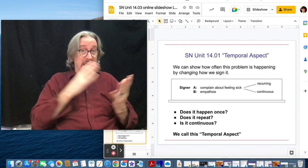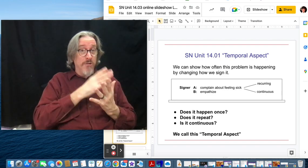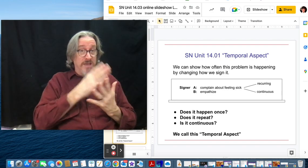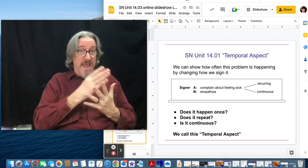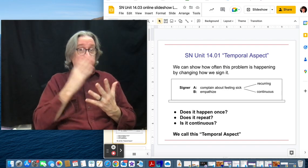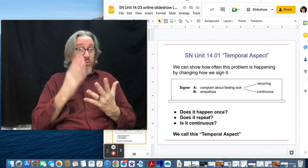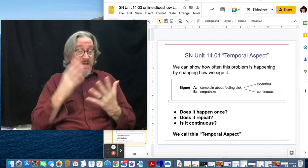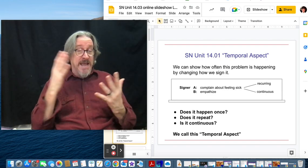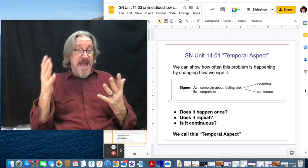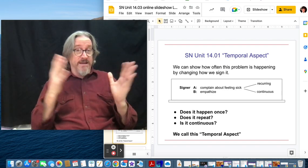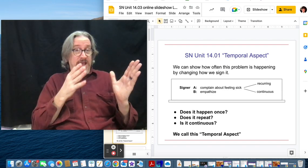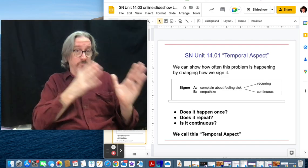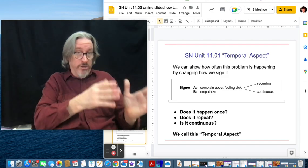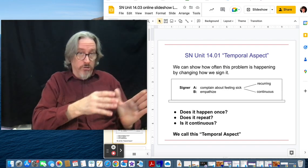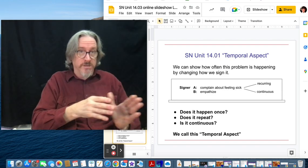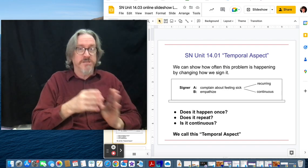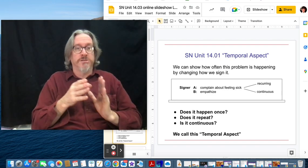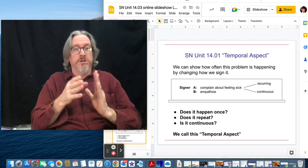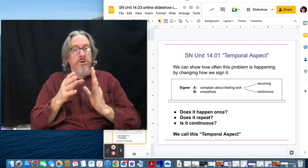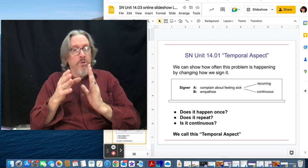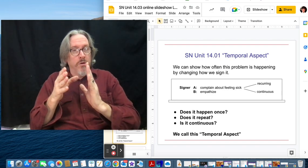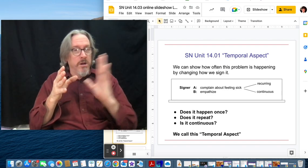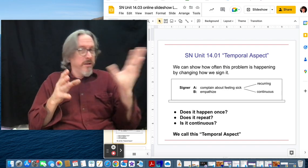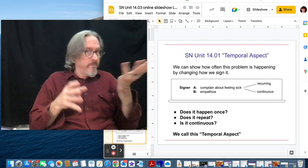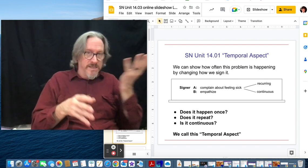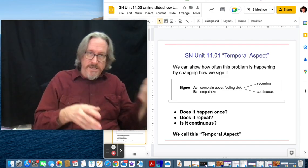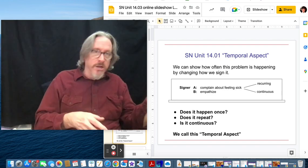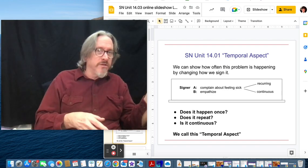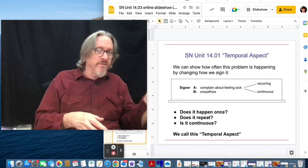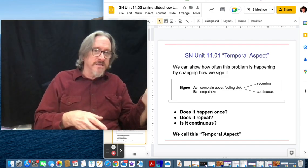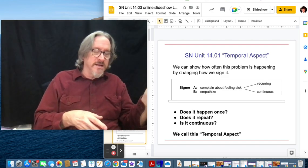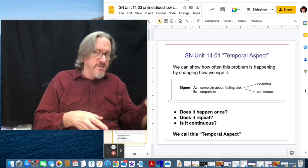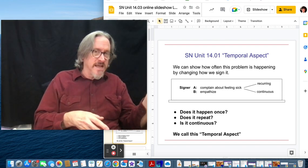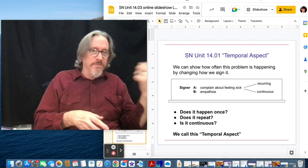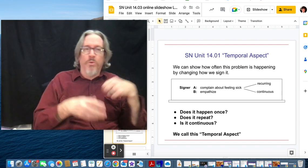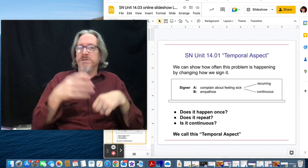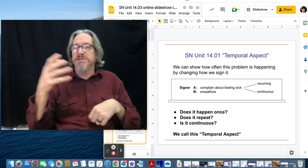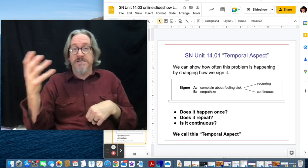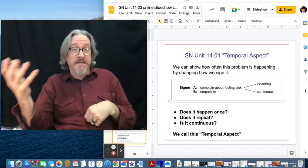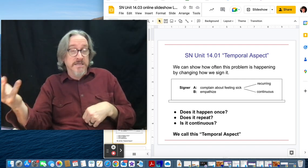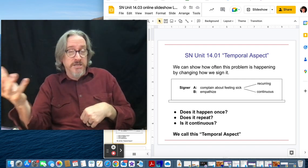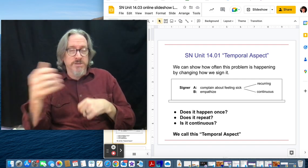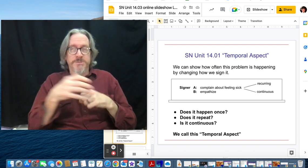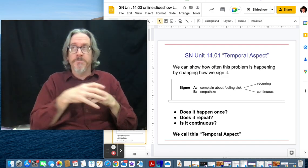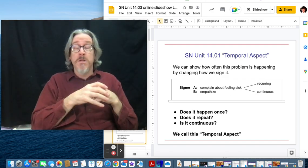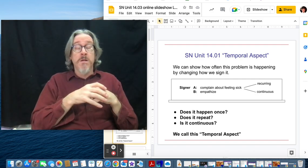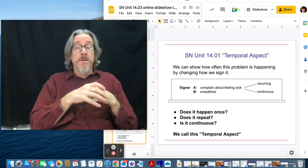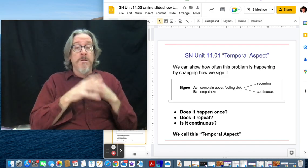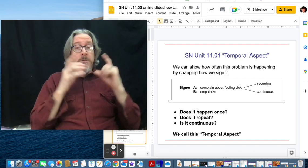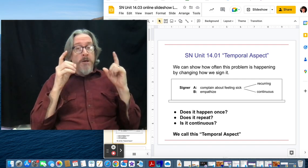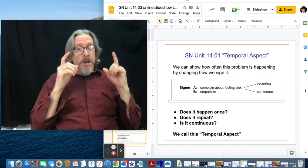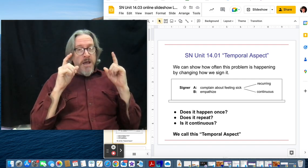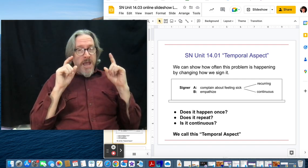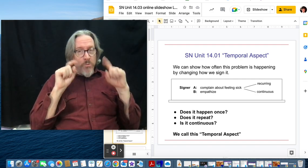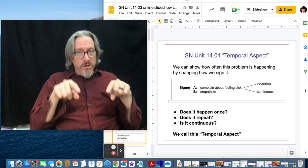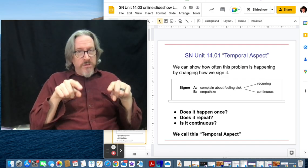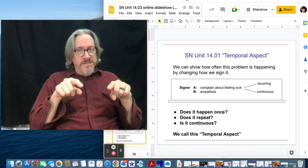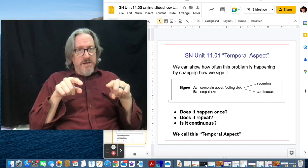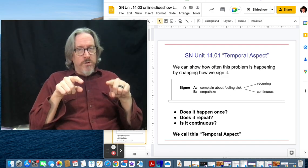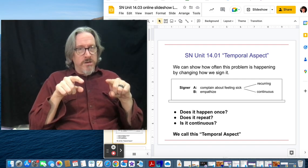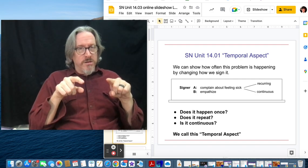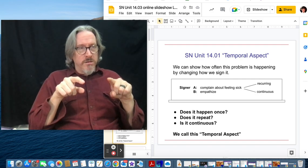and how can we add that recurrence, or is it uninflected? It just happened once. Is it continuous? And